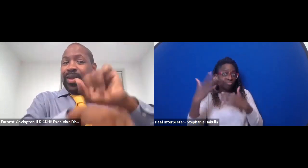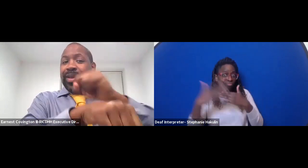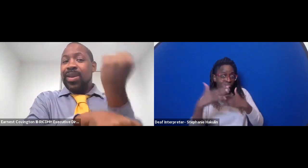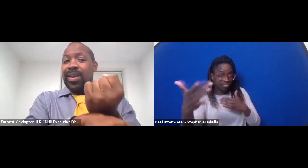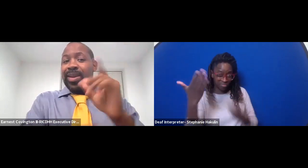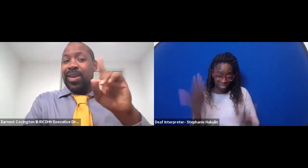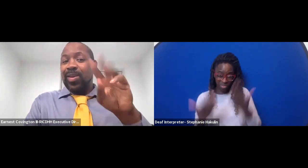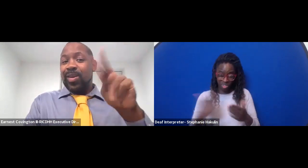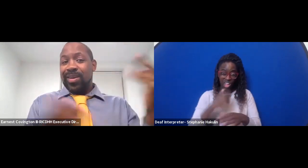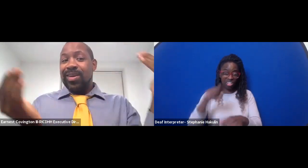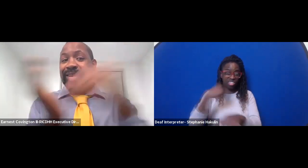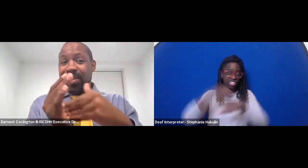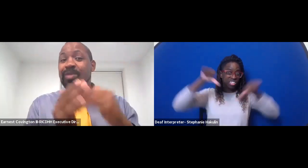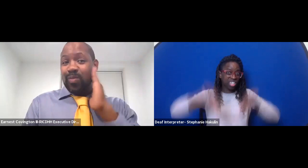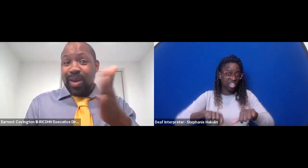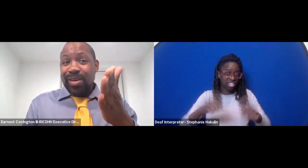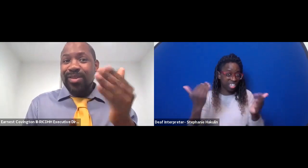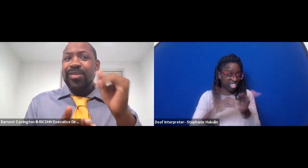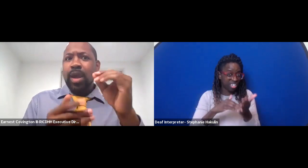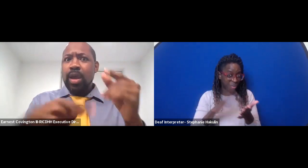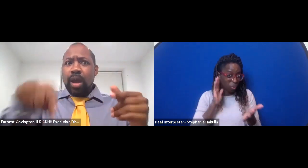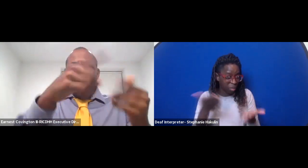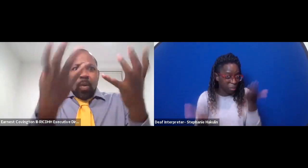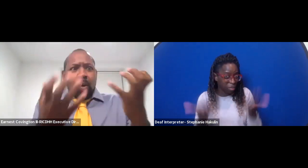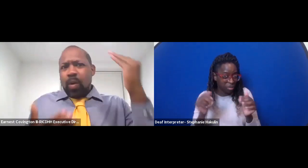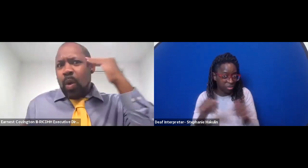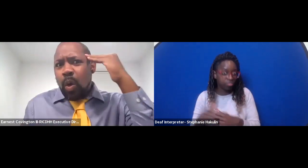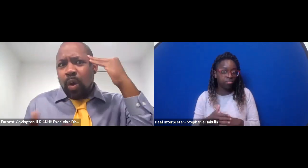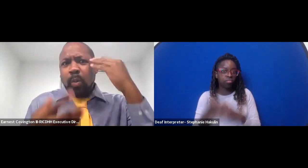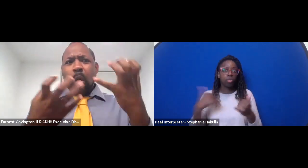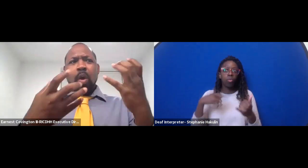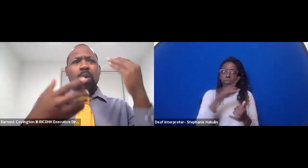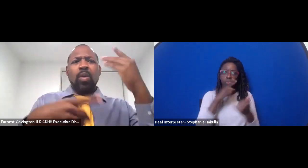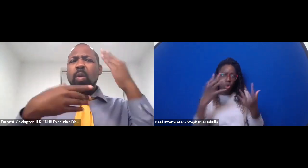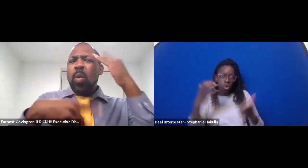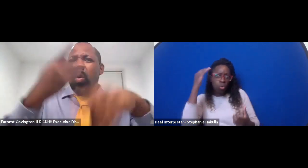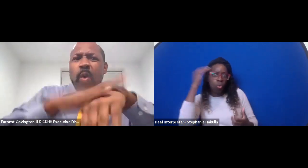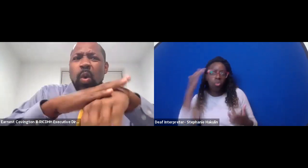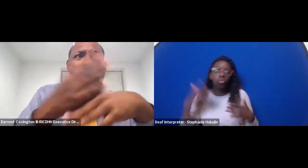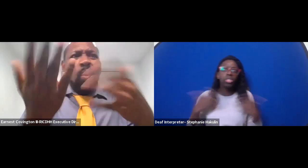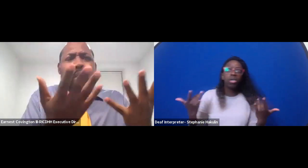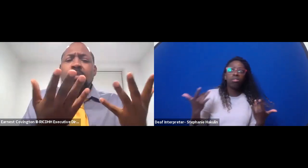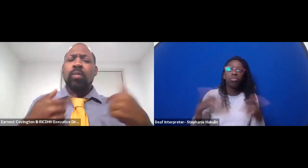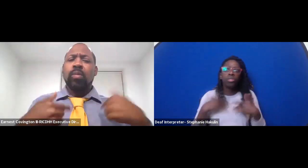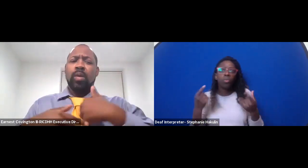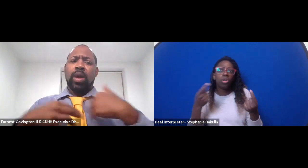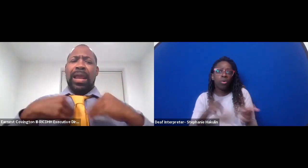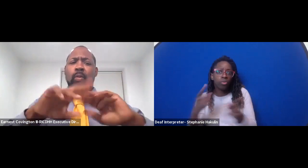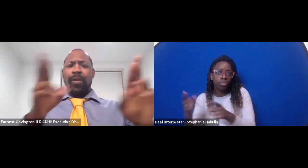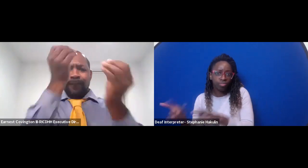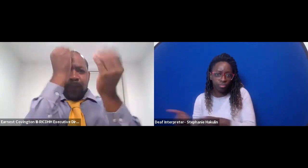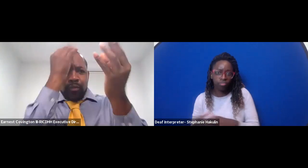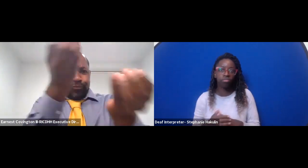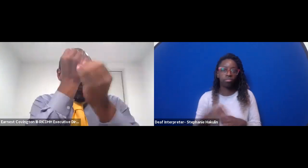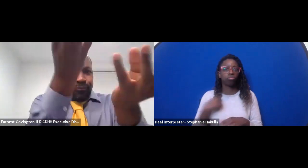know that in the future, we may have another lockdown. That is going to happen again, probably. And people want to know what the rules